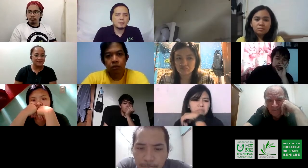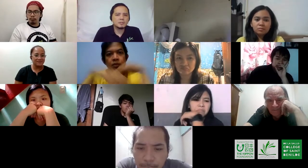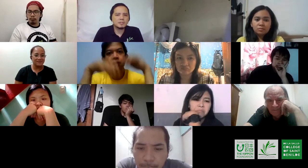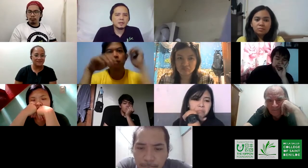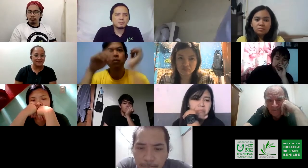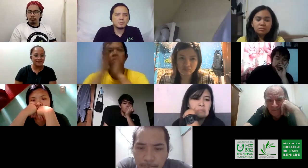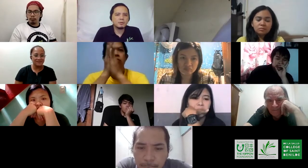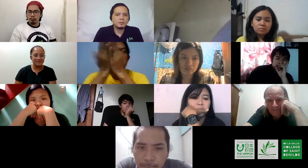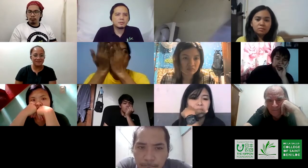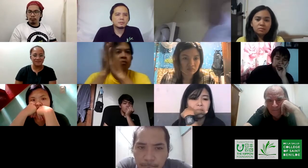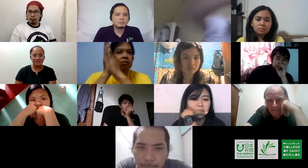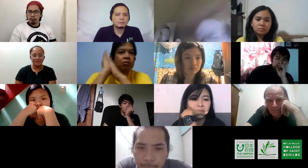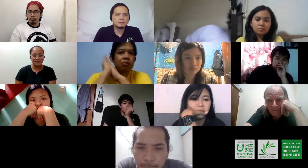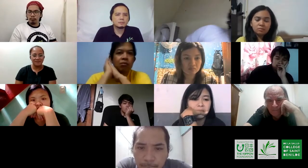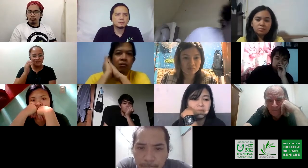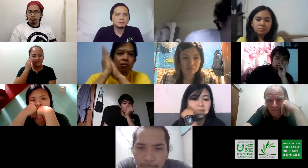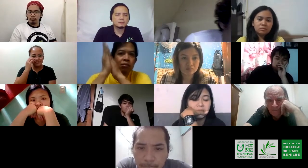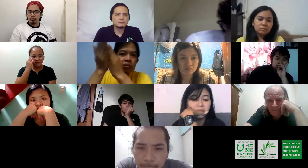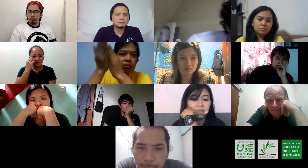Yeah, I'm using both.